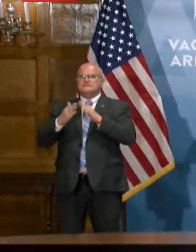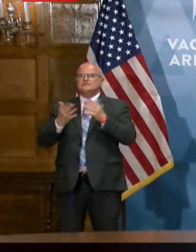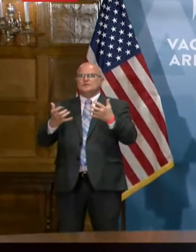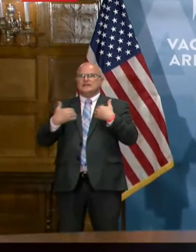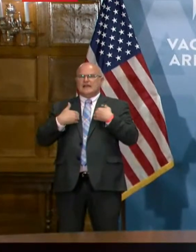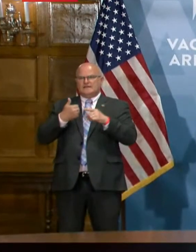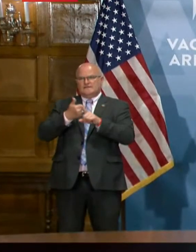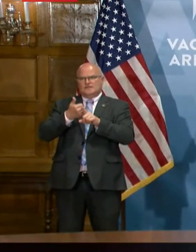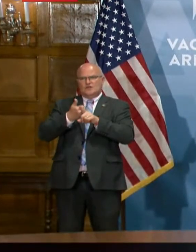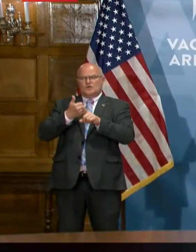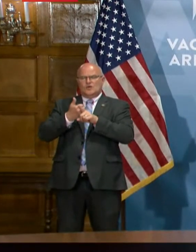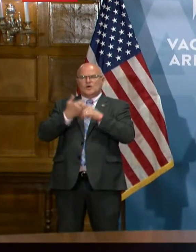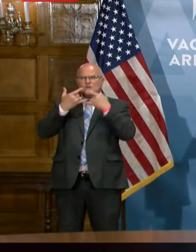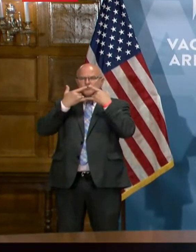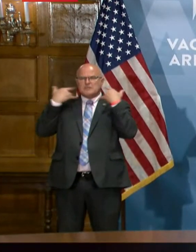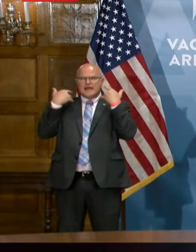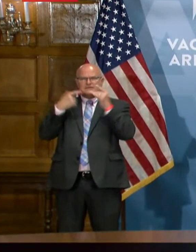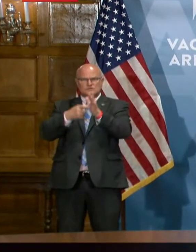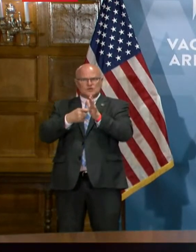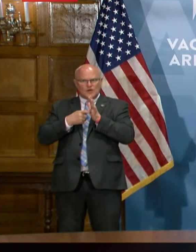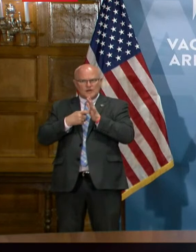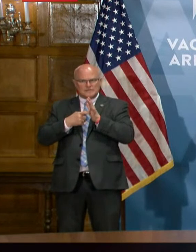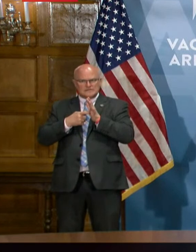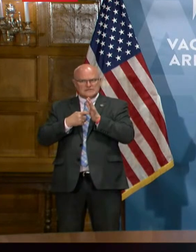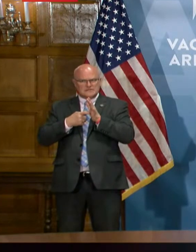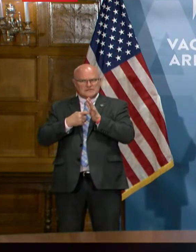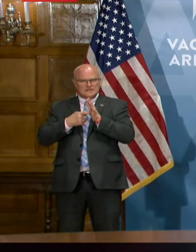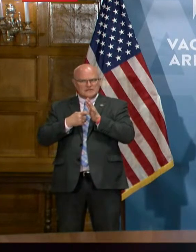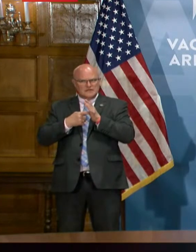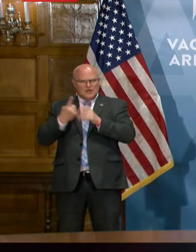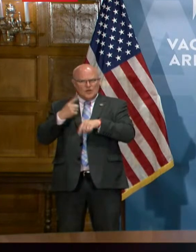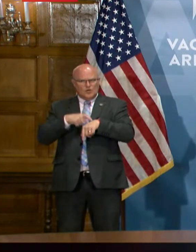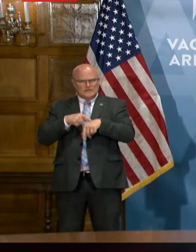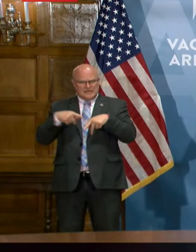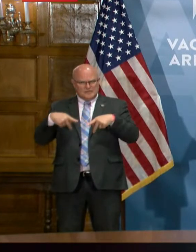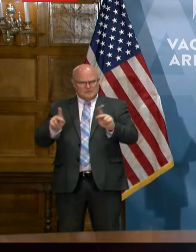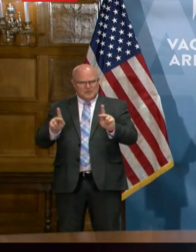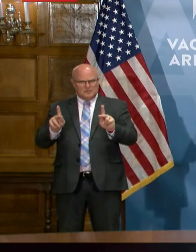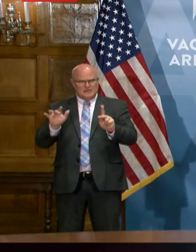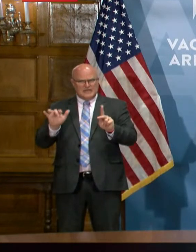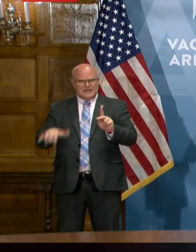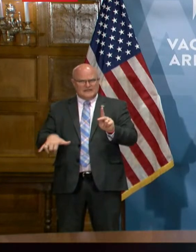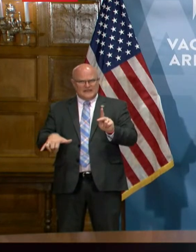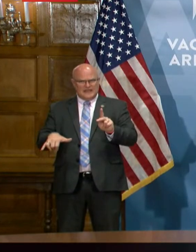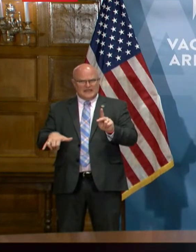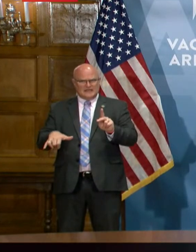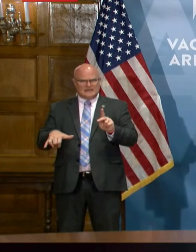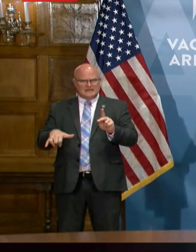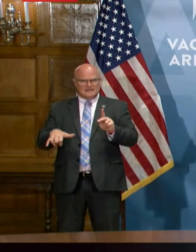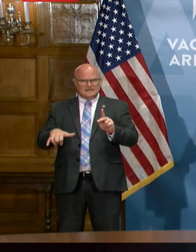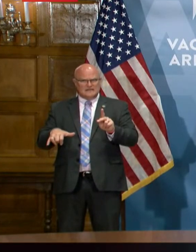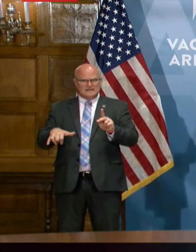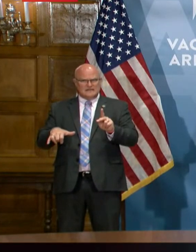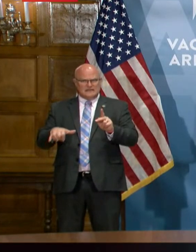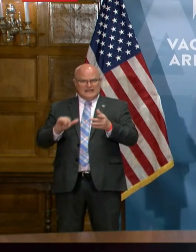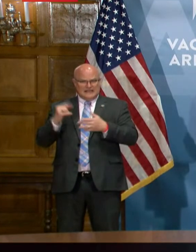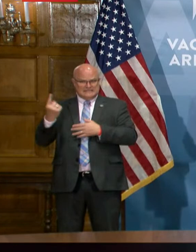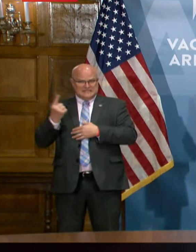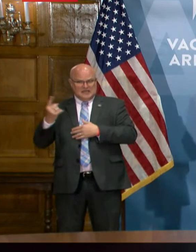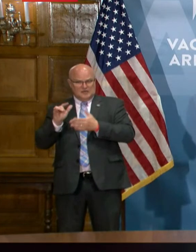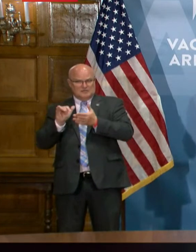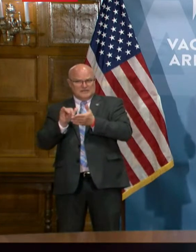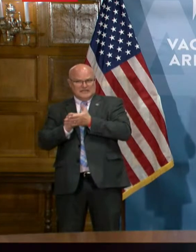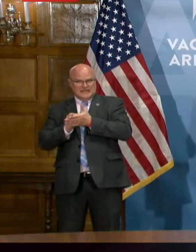their own mask ordinances. At one time, they were allowed to adopt model ordinances. Is that something